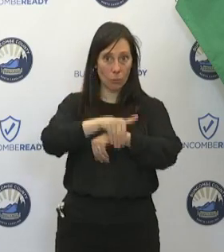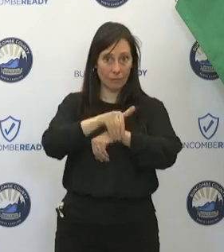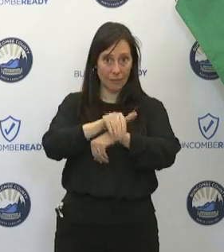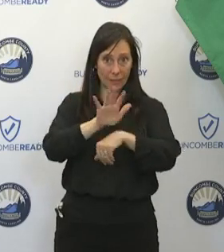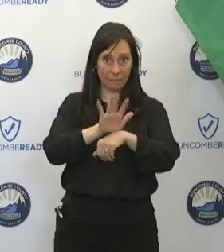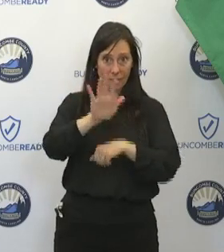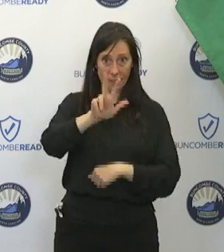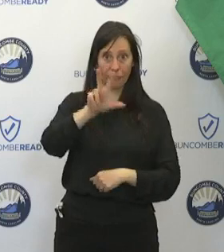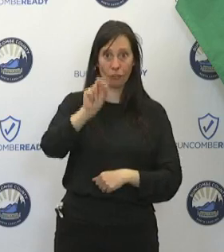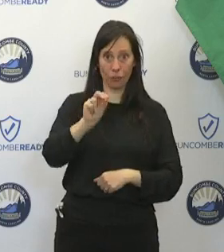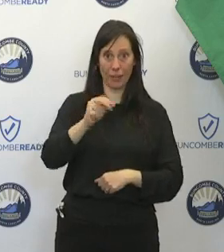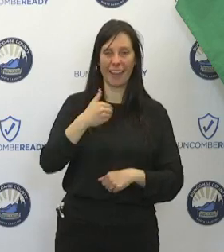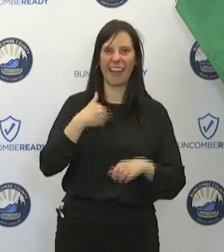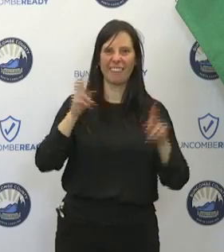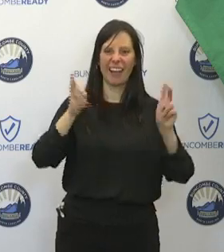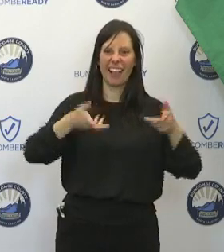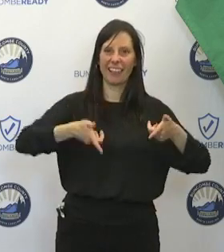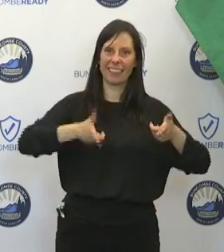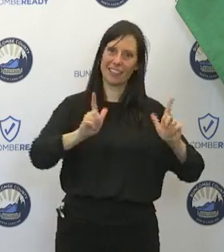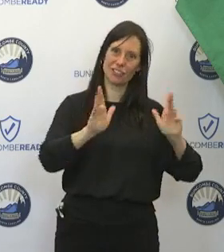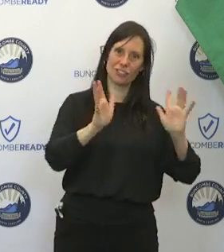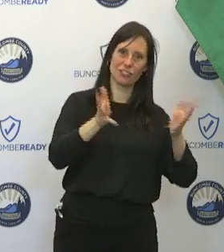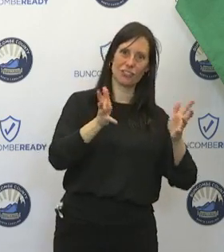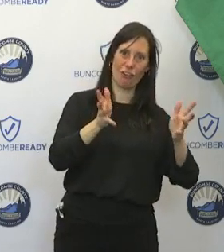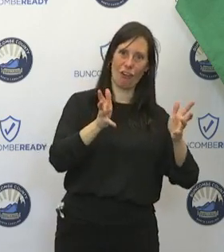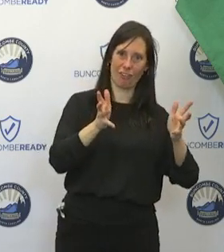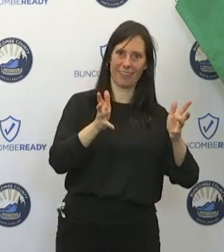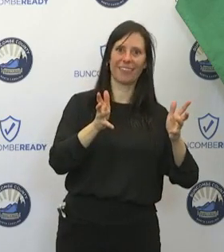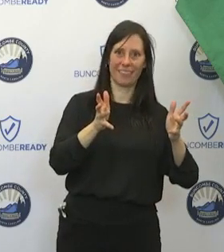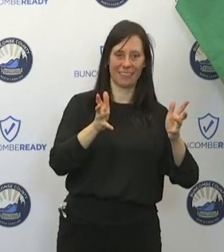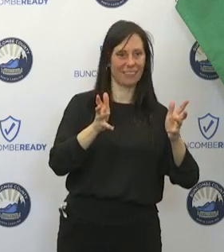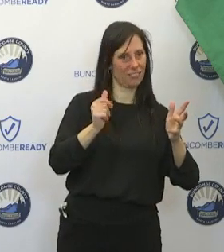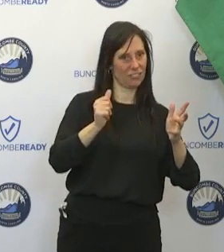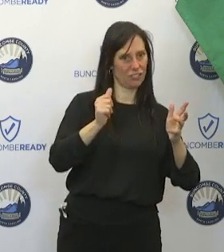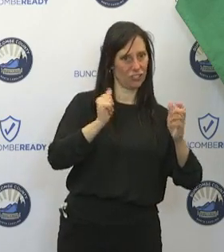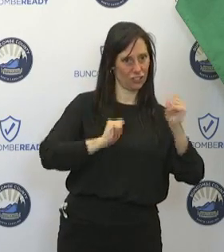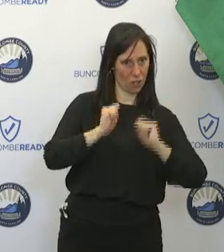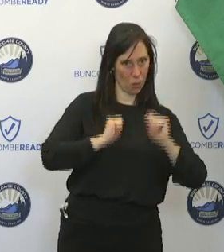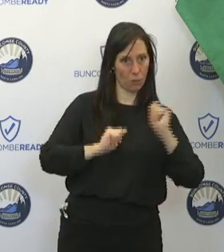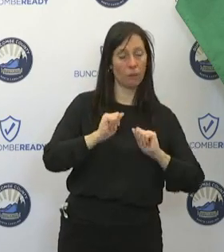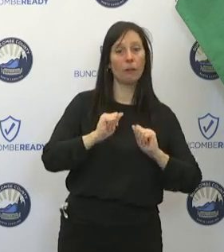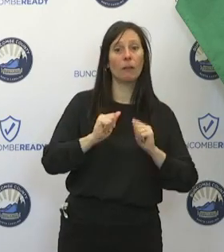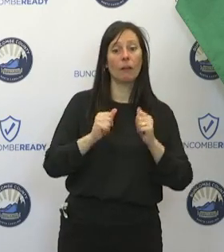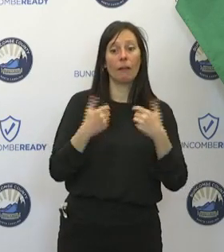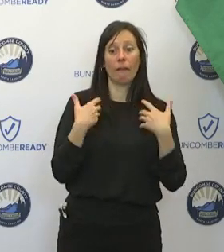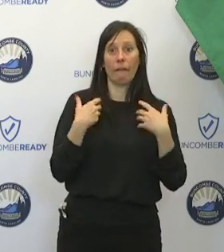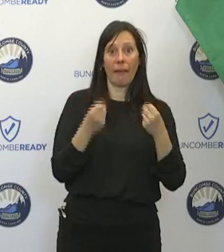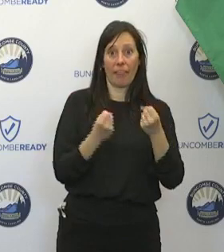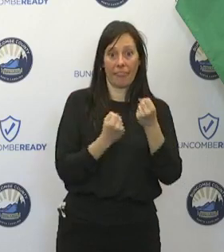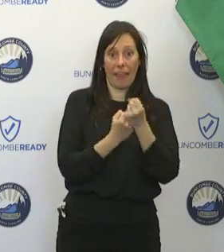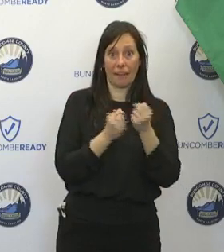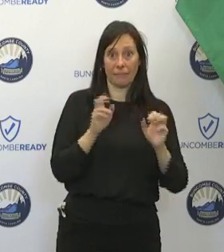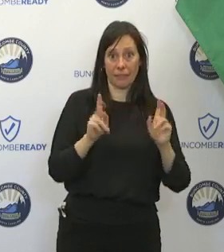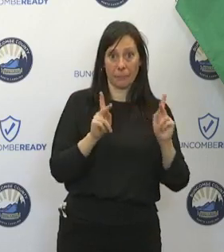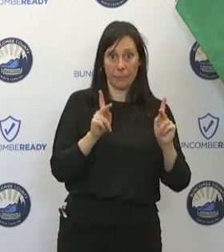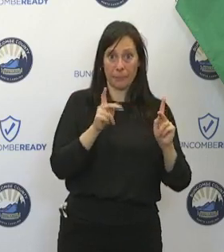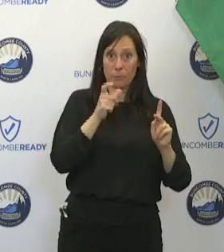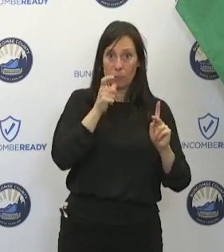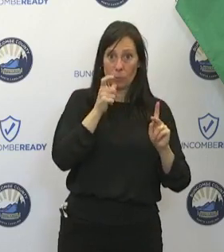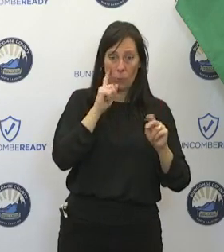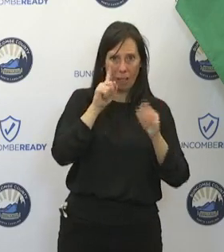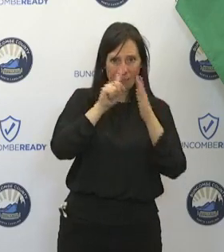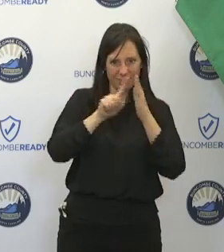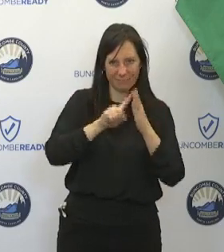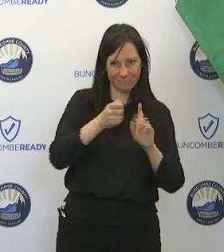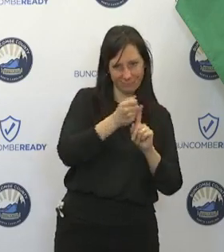p.m. In this Let's Talk series, health advocates will take a deeper dive into the science behind the vaccine. The